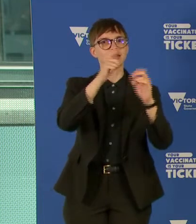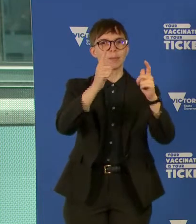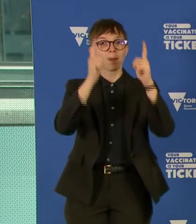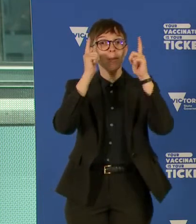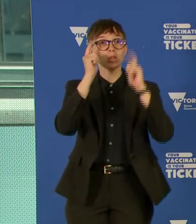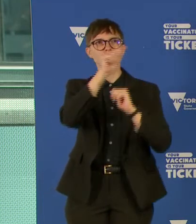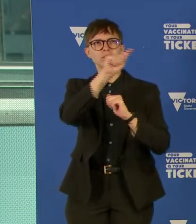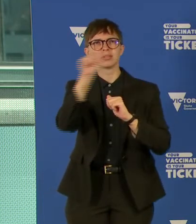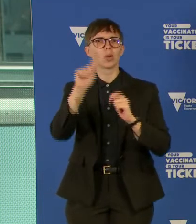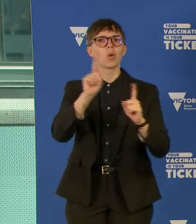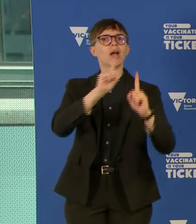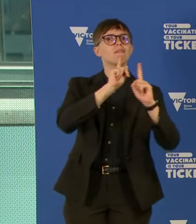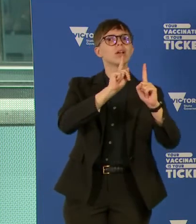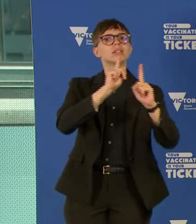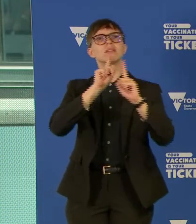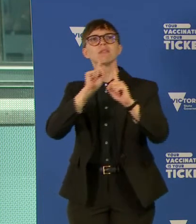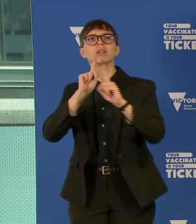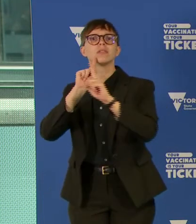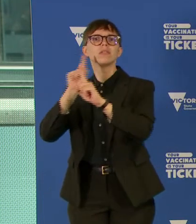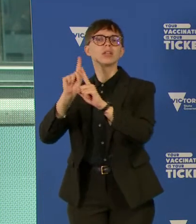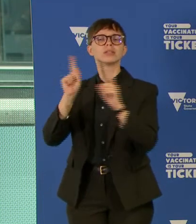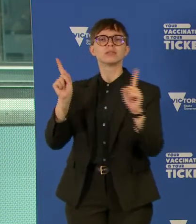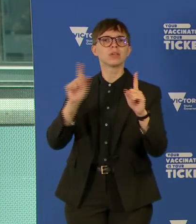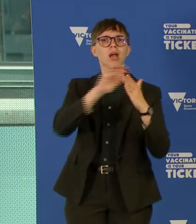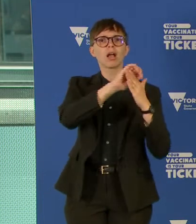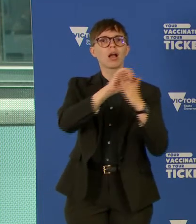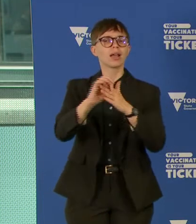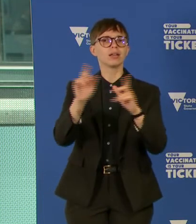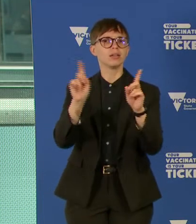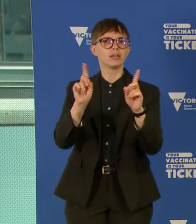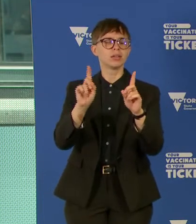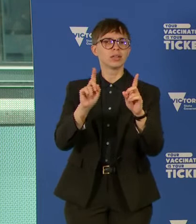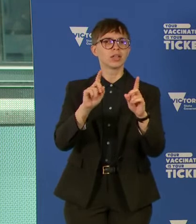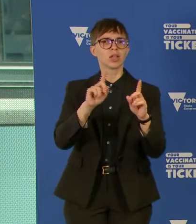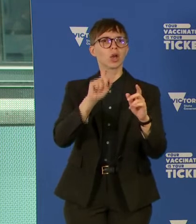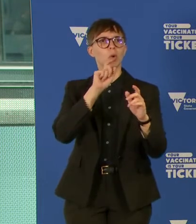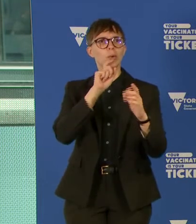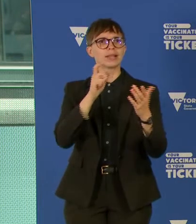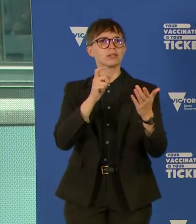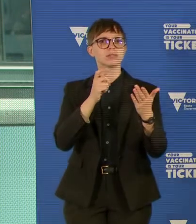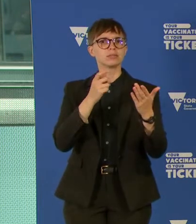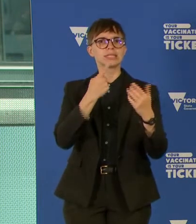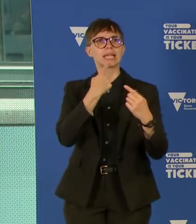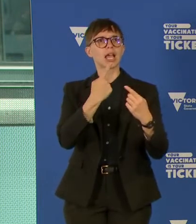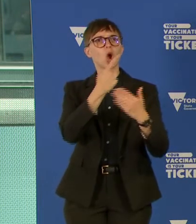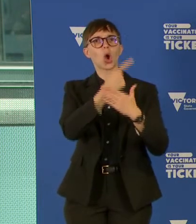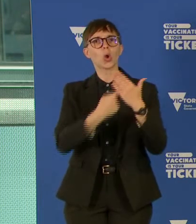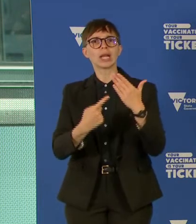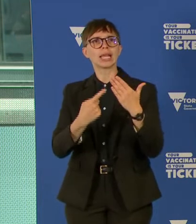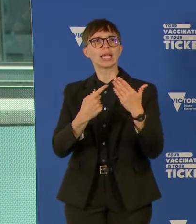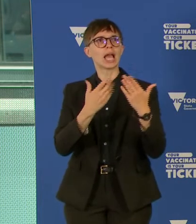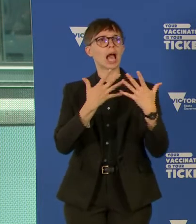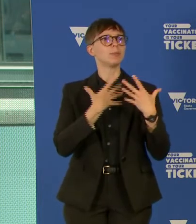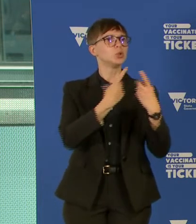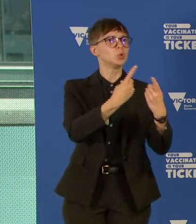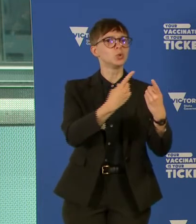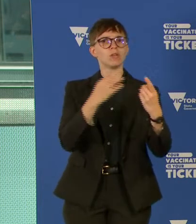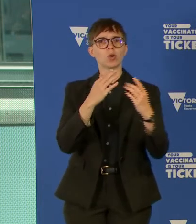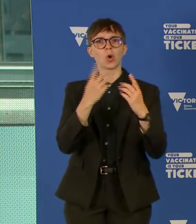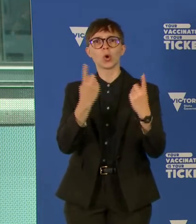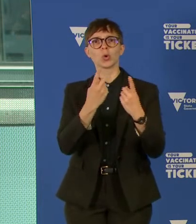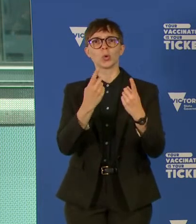only be in, you know, necessary industries, or is that something that you'll be providing advice on, or is it up to them? Look,